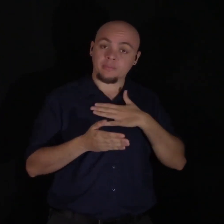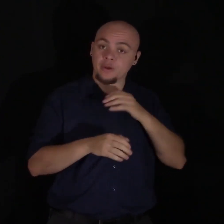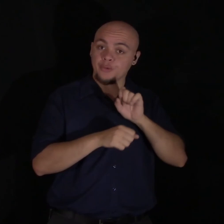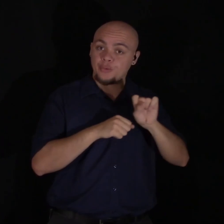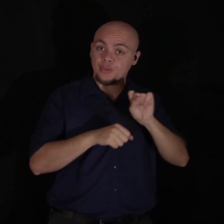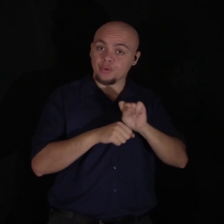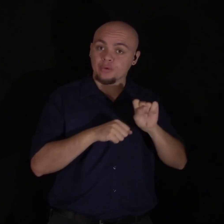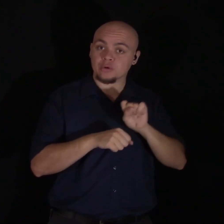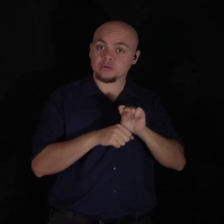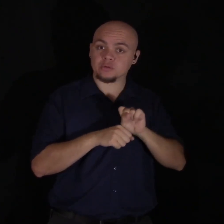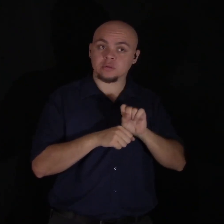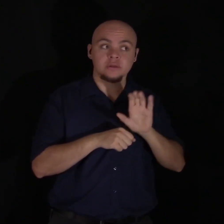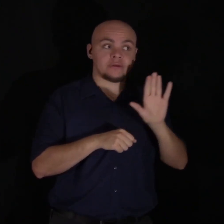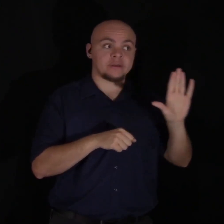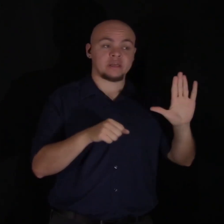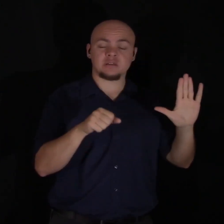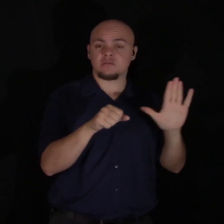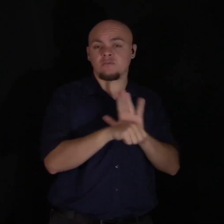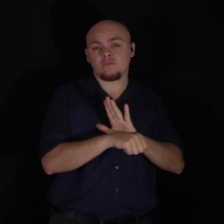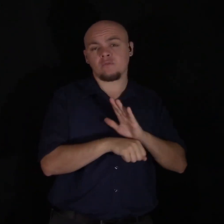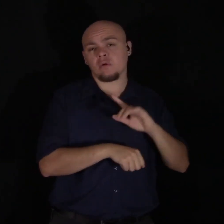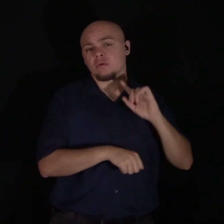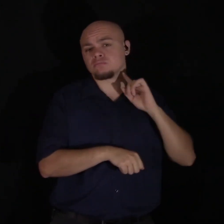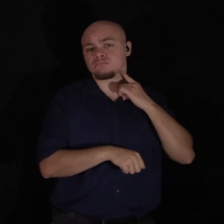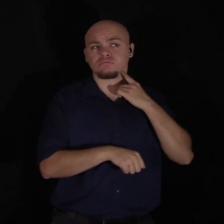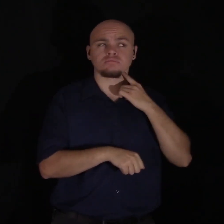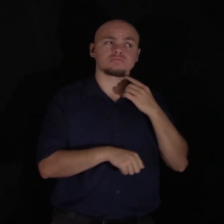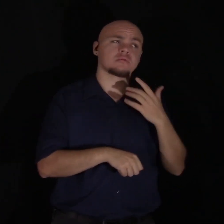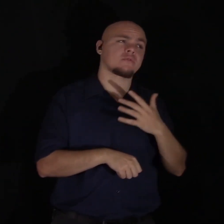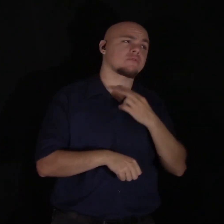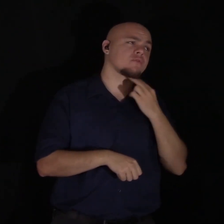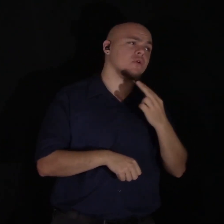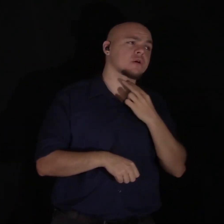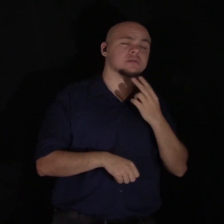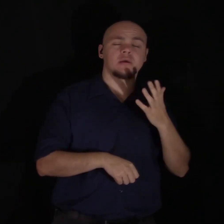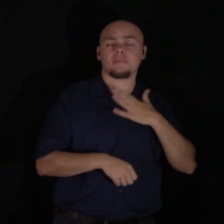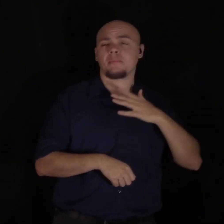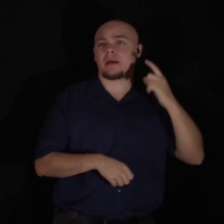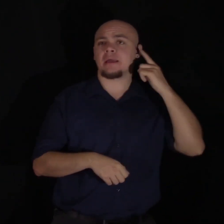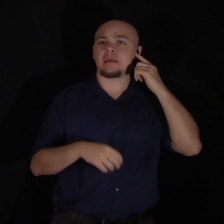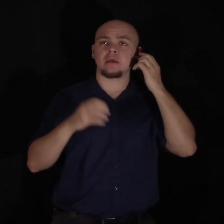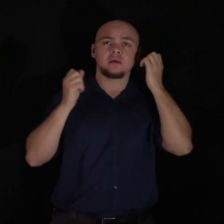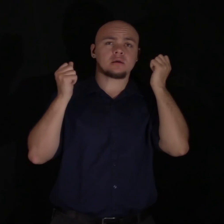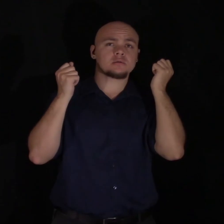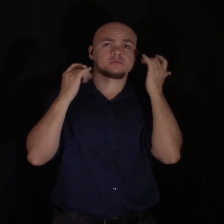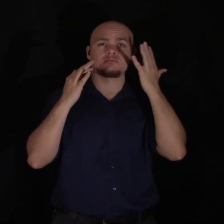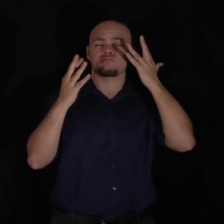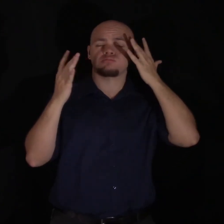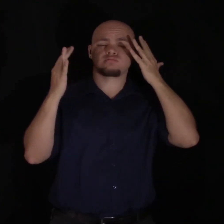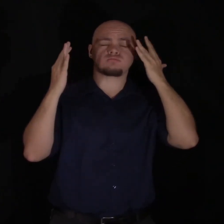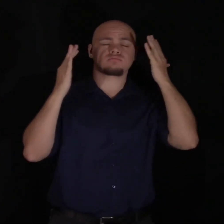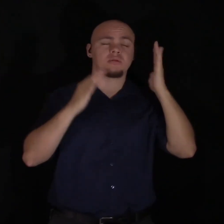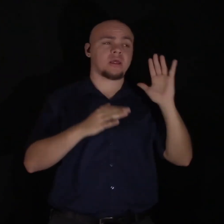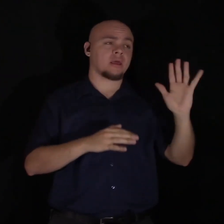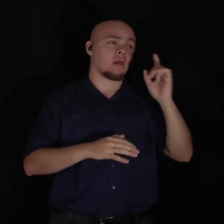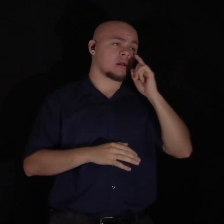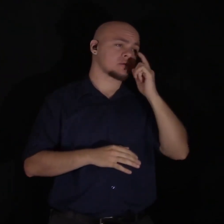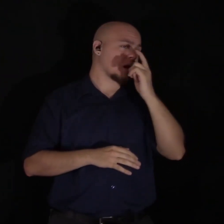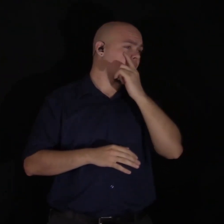his full-toned voice swells in my ears, his lustrous eyes dwell on